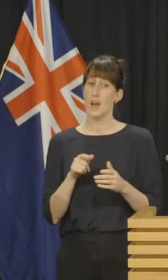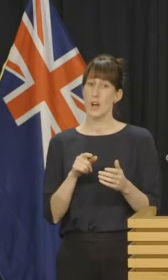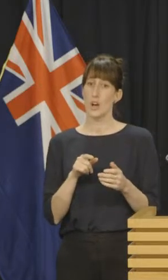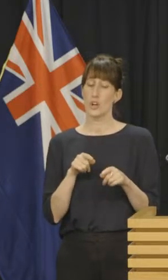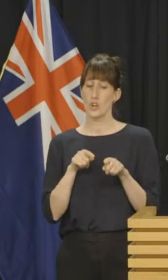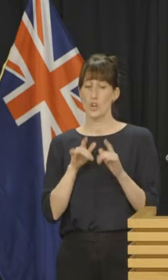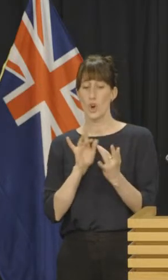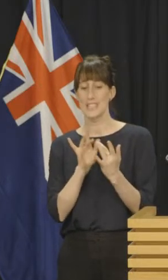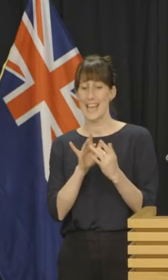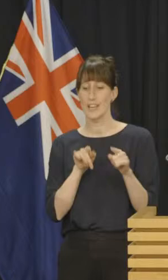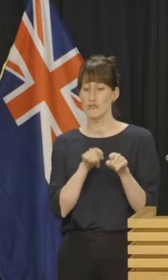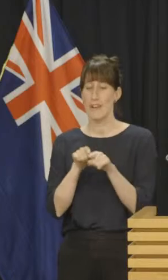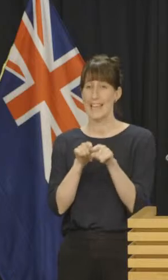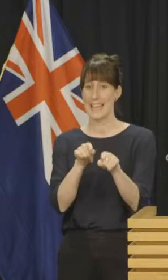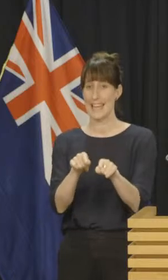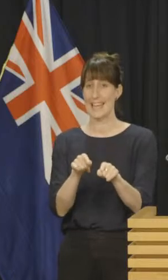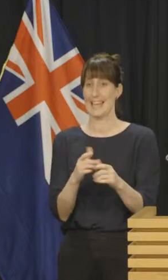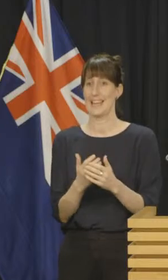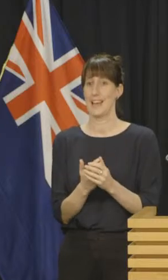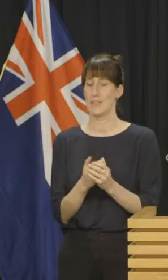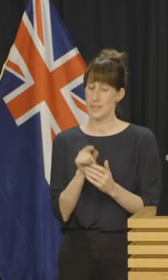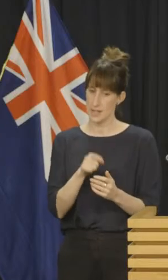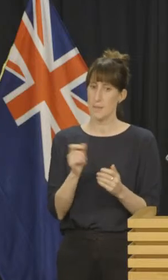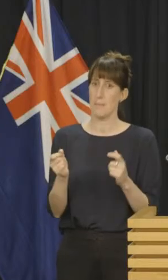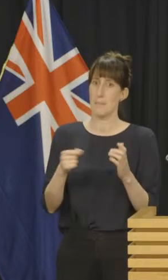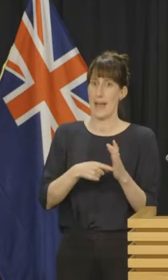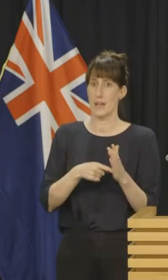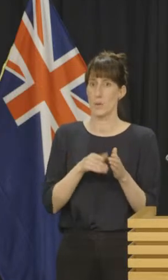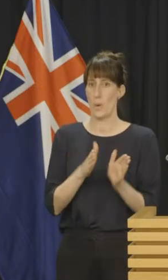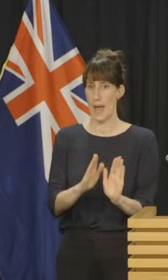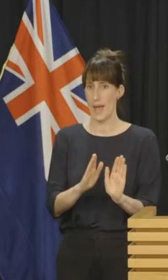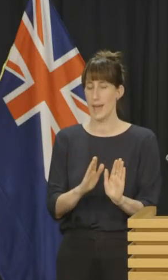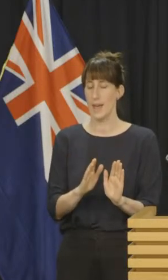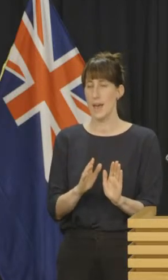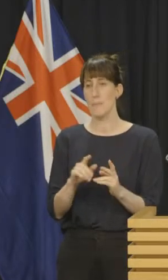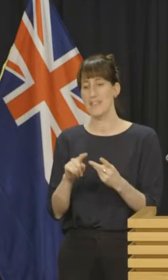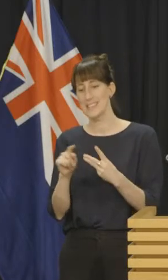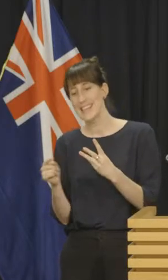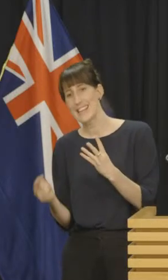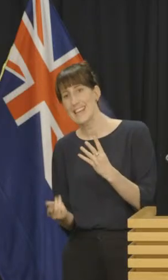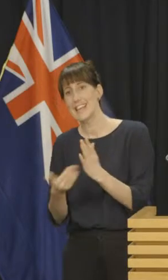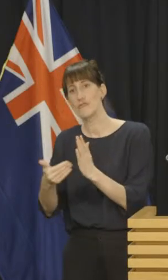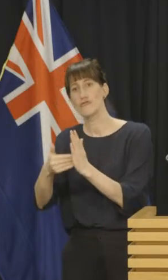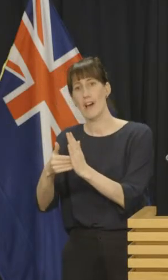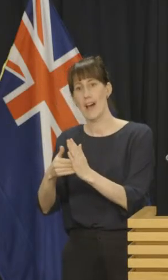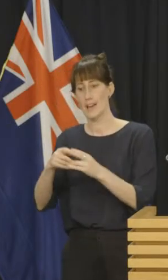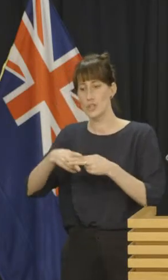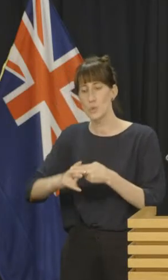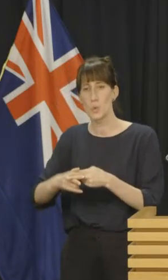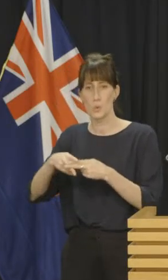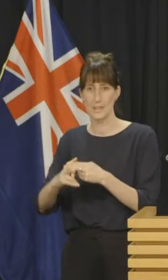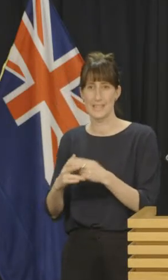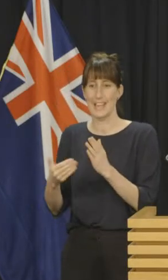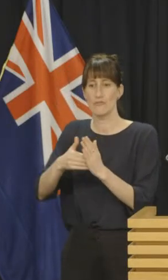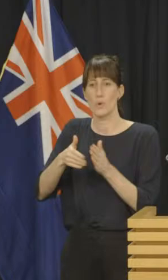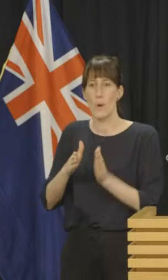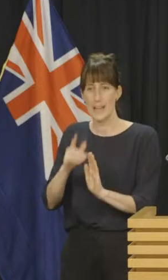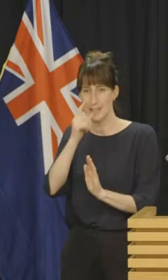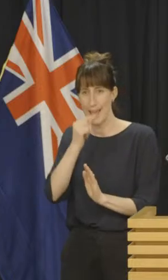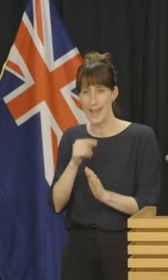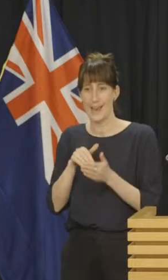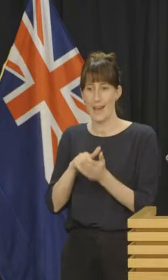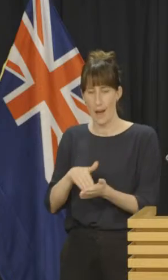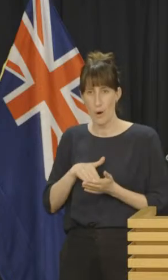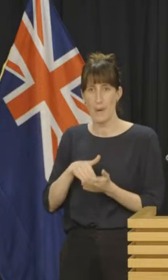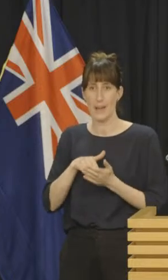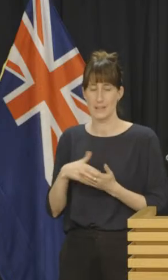said, these tools, these extra tools, bear in mind that there are a lot of countries in a much worse position than us who are experimenting with these, looking